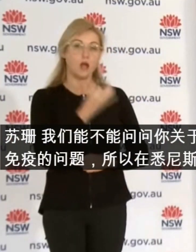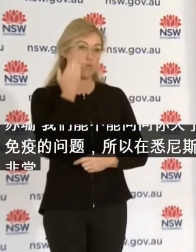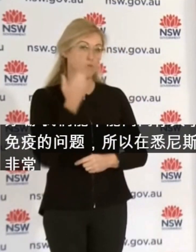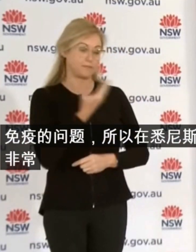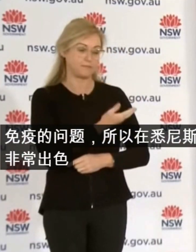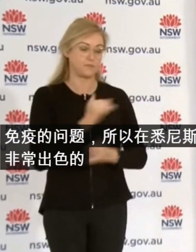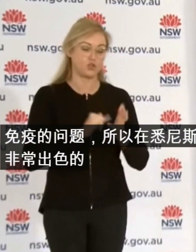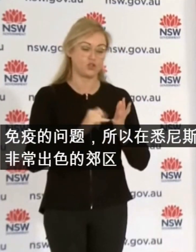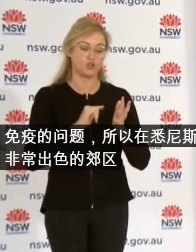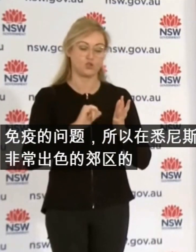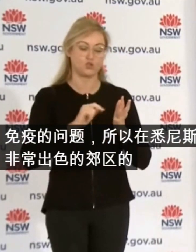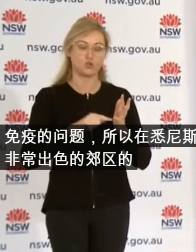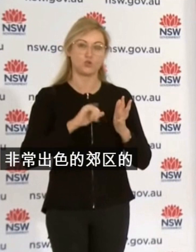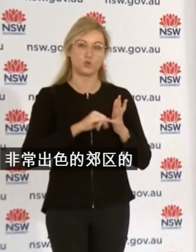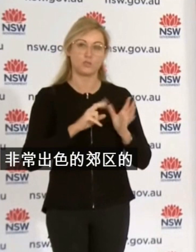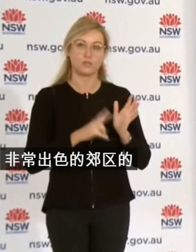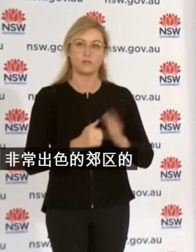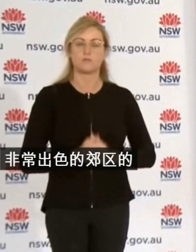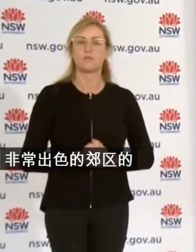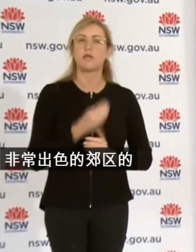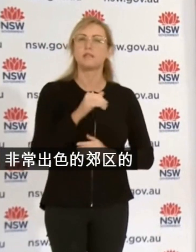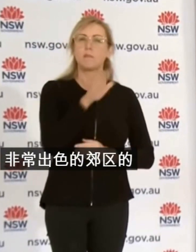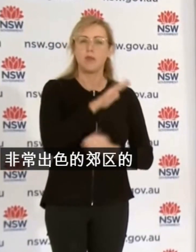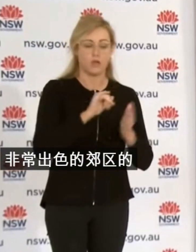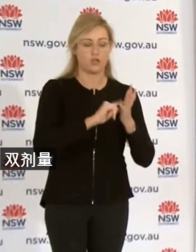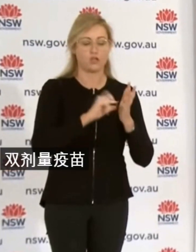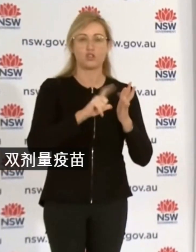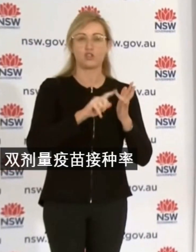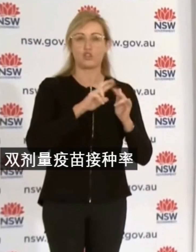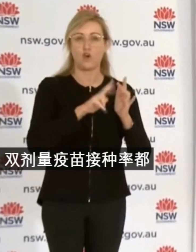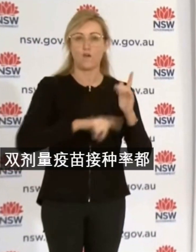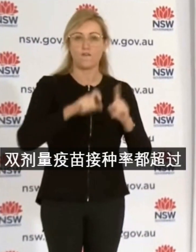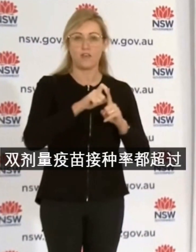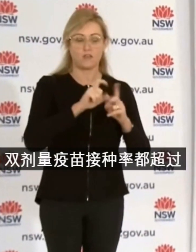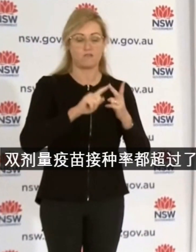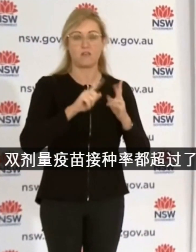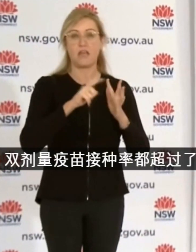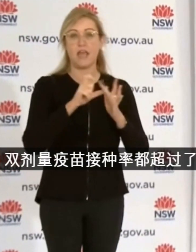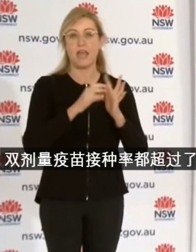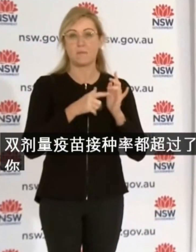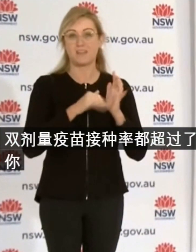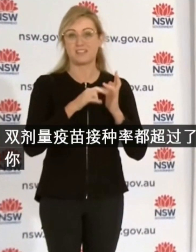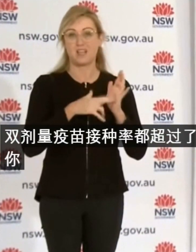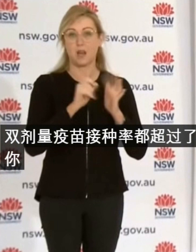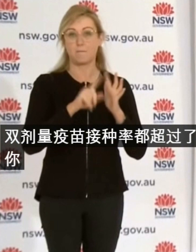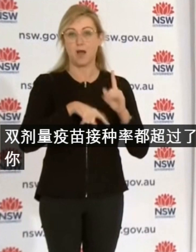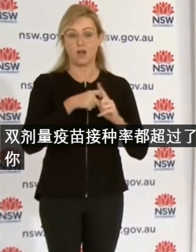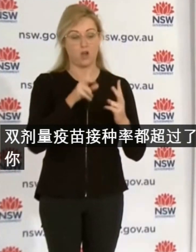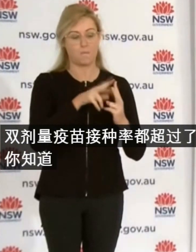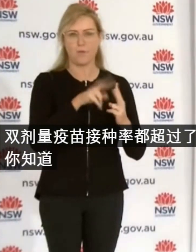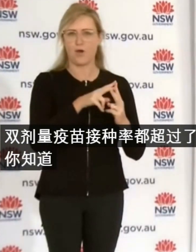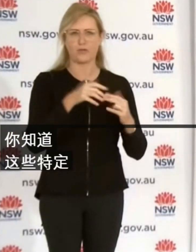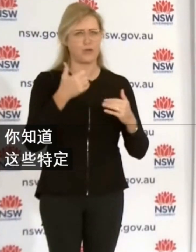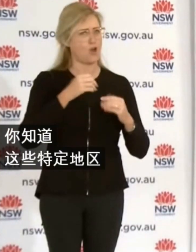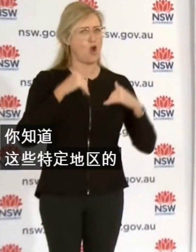are a couple of really standout suburbs in Sydney. Schofields and Edmondson Park have both got above 90% double dose vaccination rates. Do you know what the